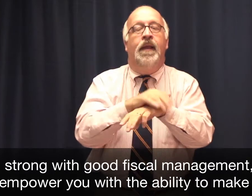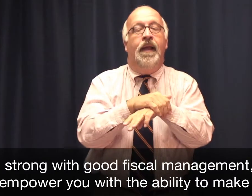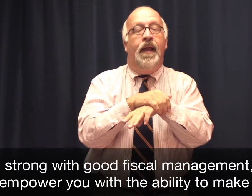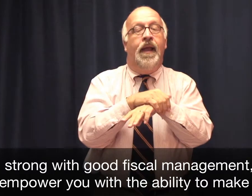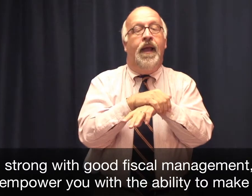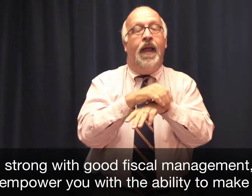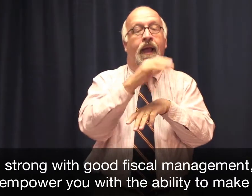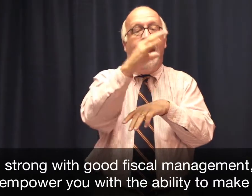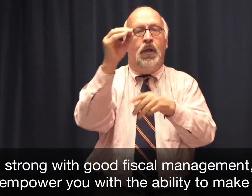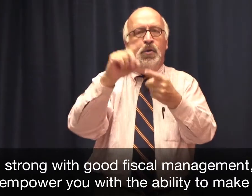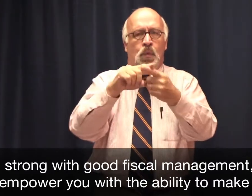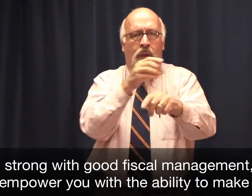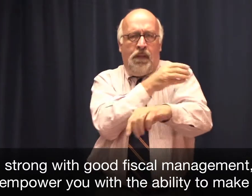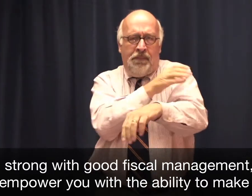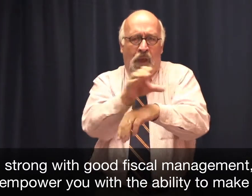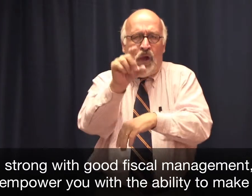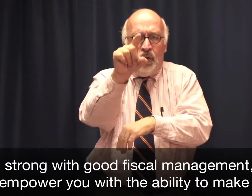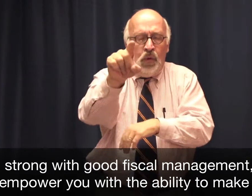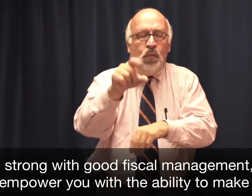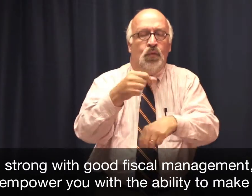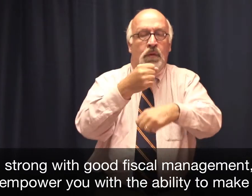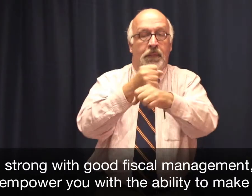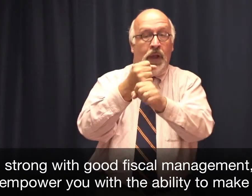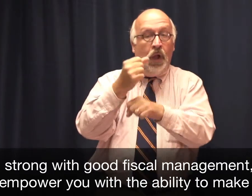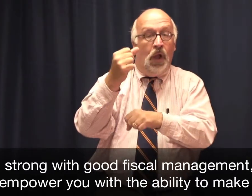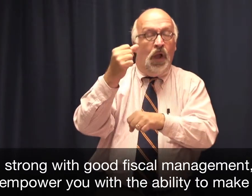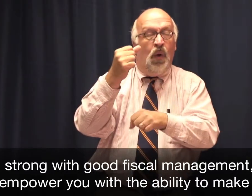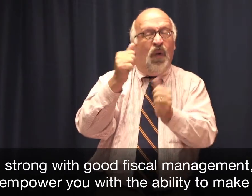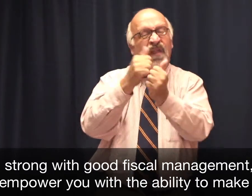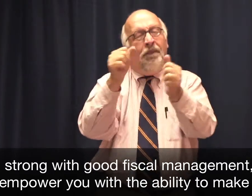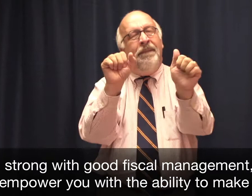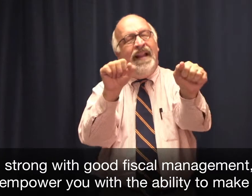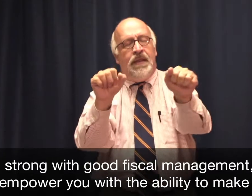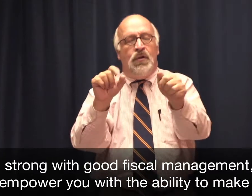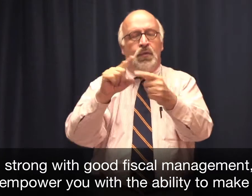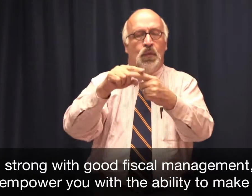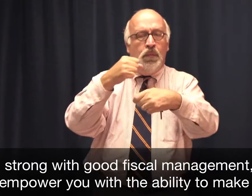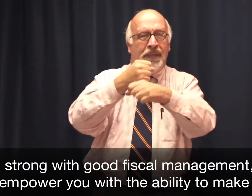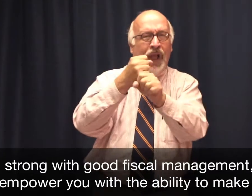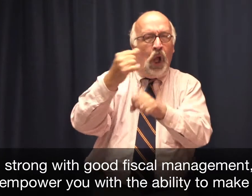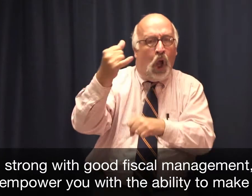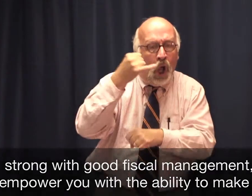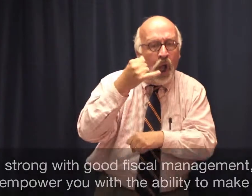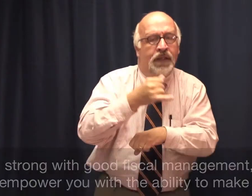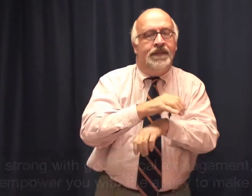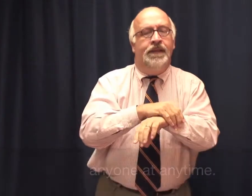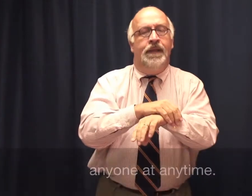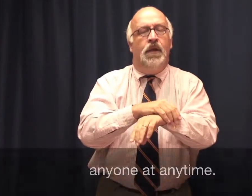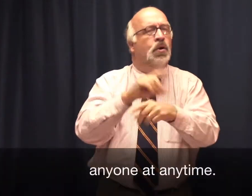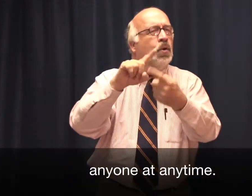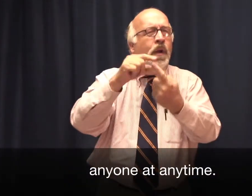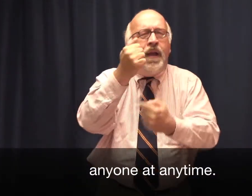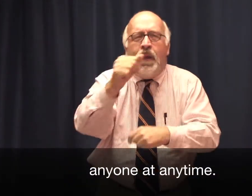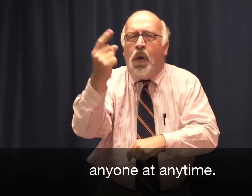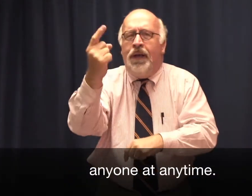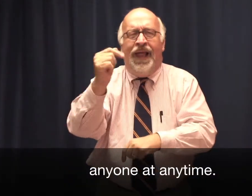and to empower you with the ability to make calls to anyone